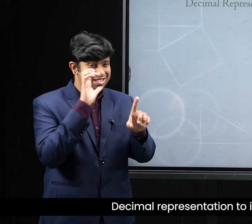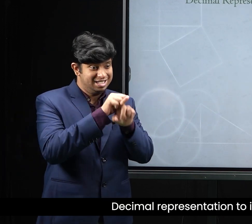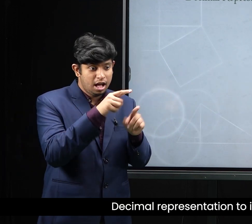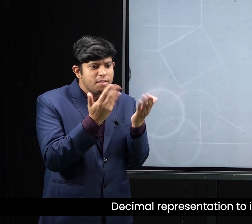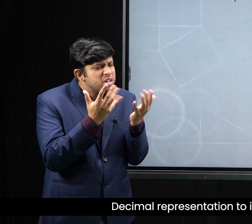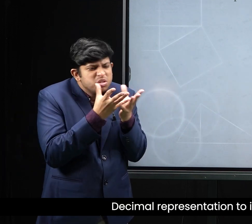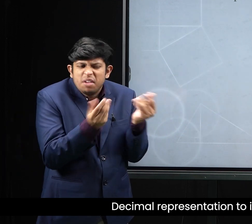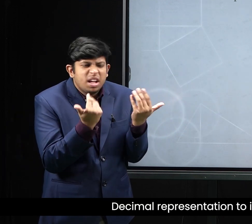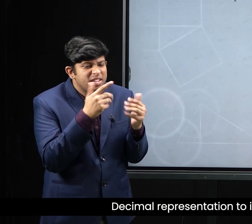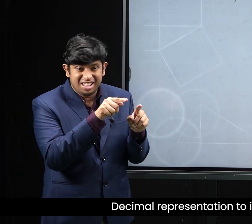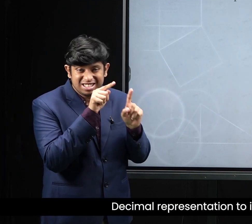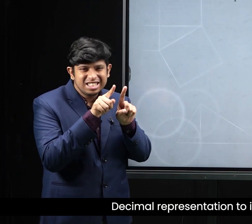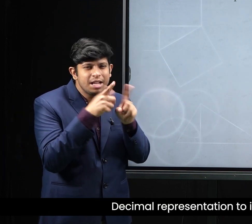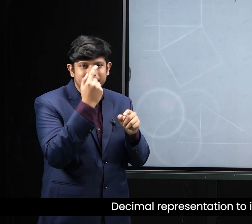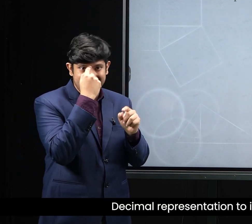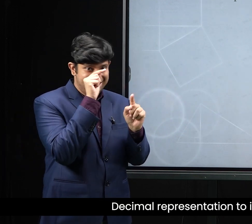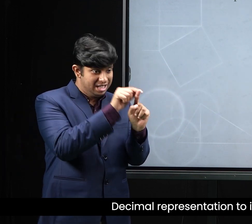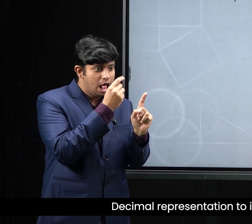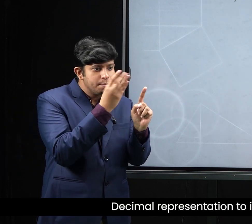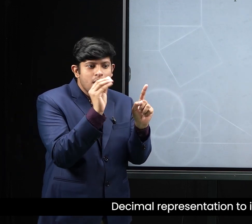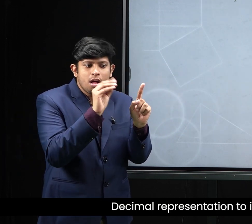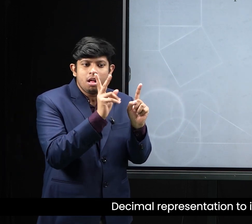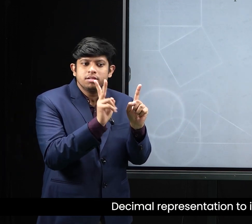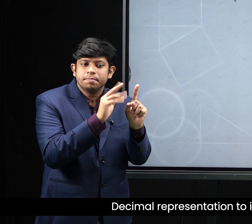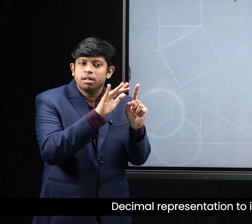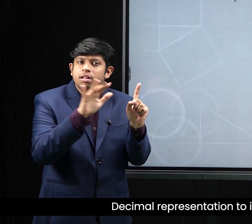Decimal representation to identify irrational numbers.